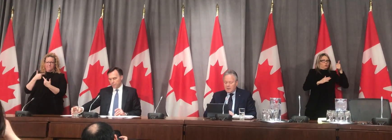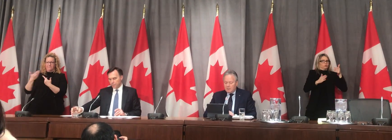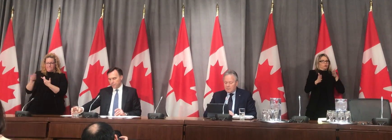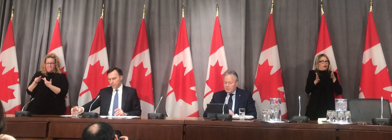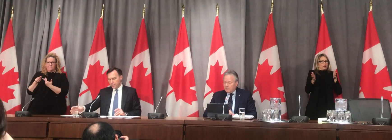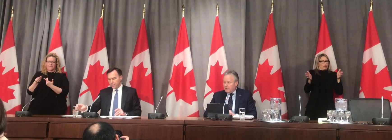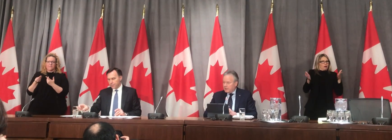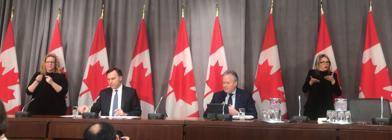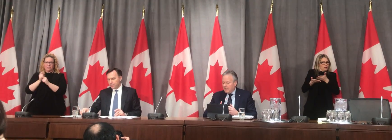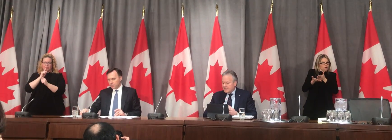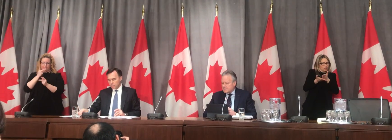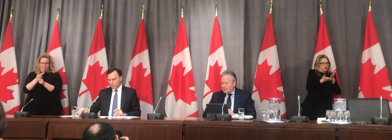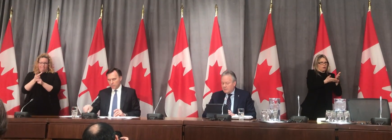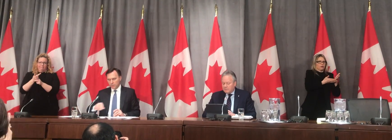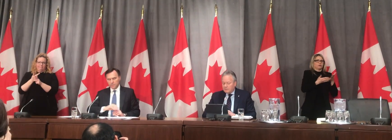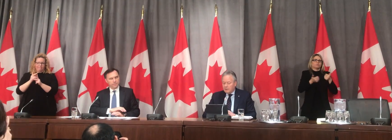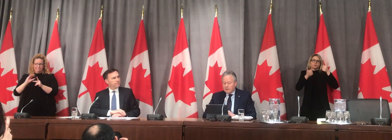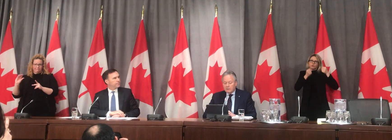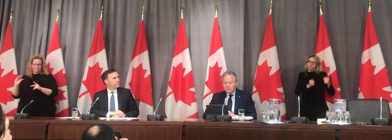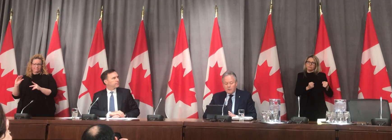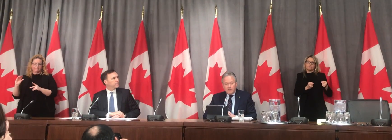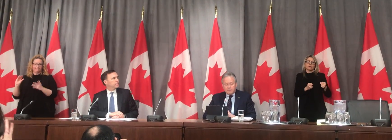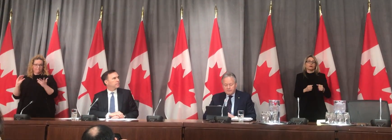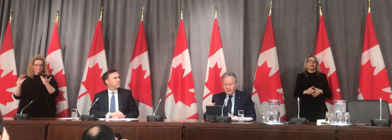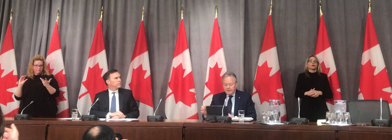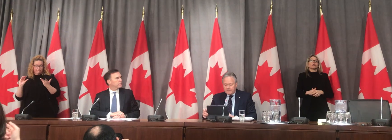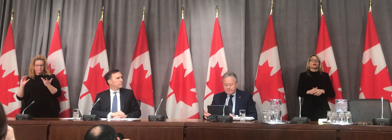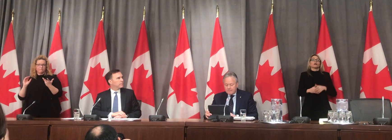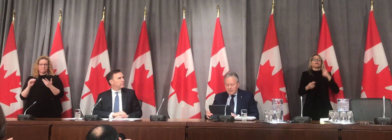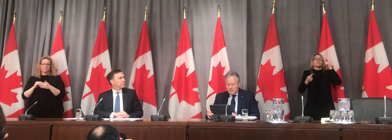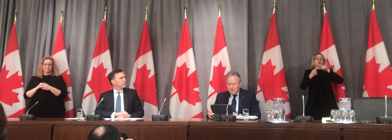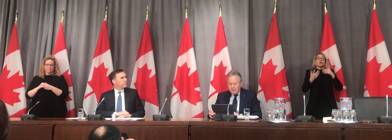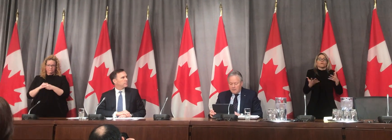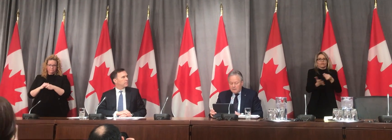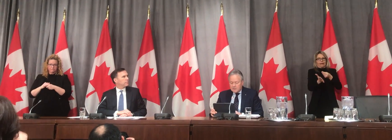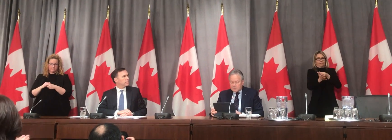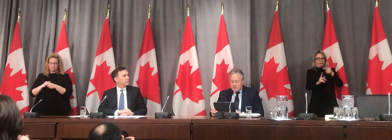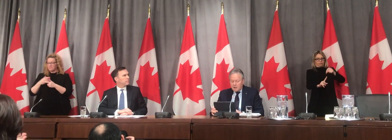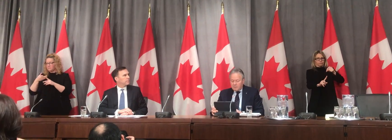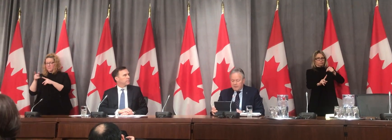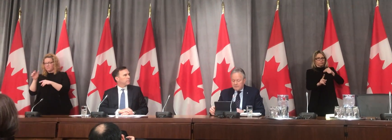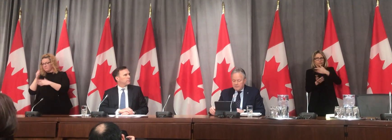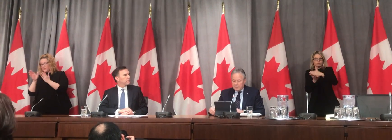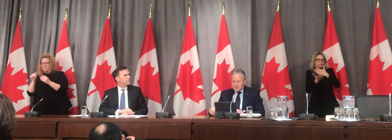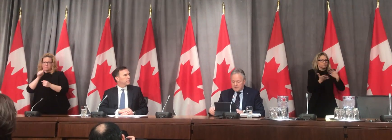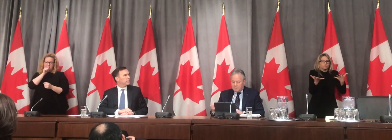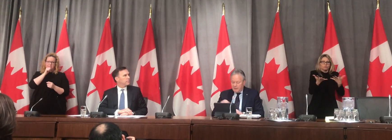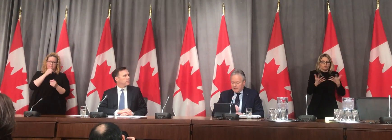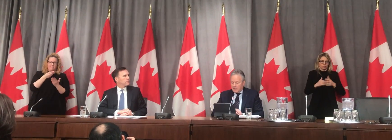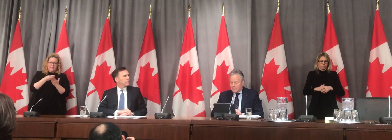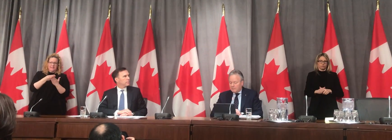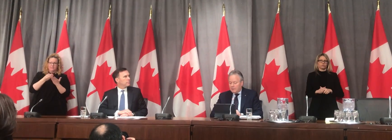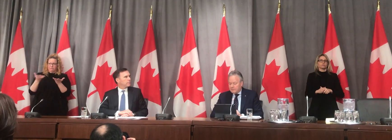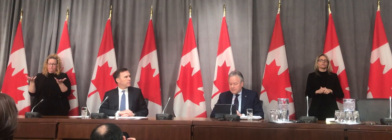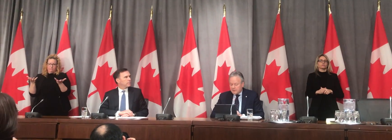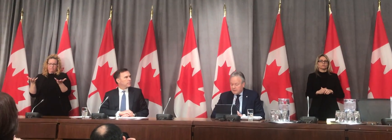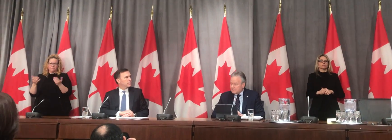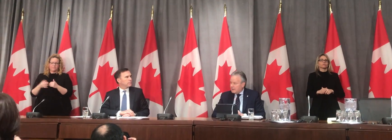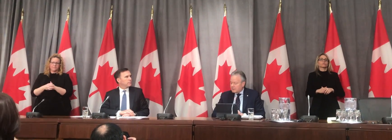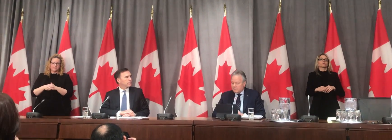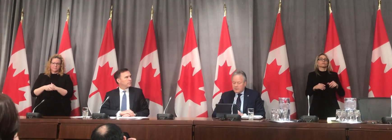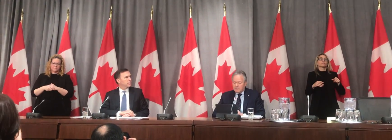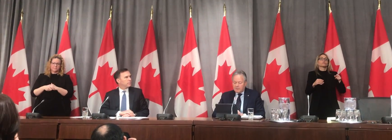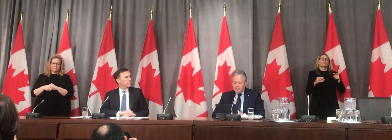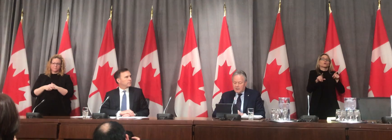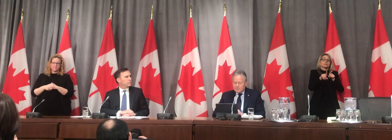conditions by providing a backstop to regular private funding. These will complement the reduction in bank capital buffers